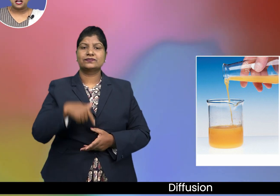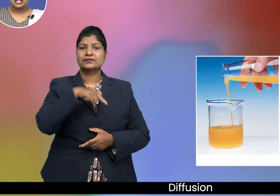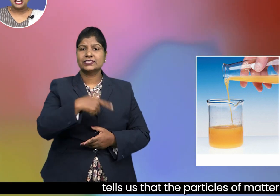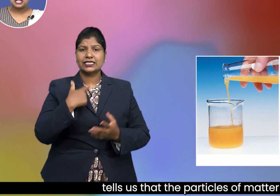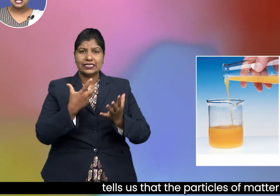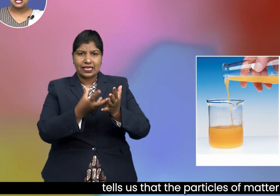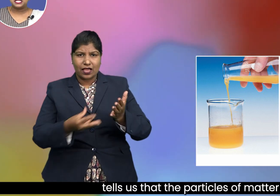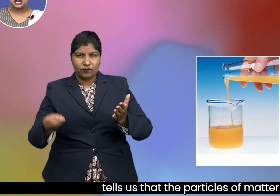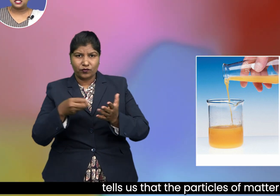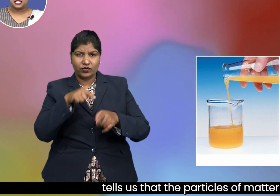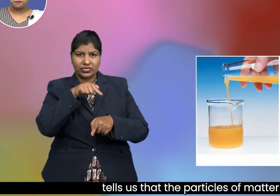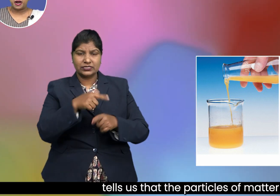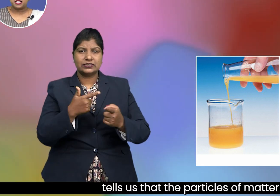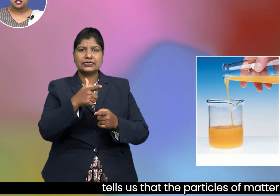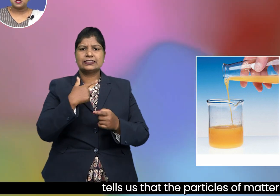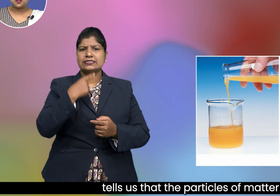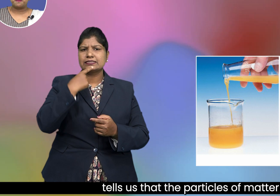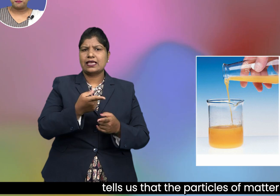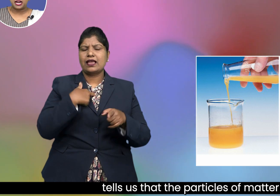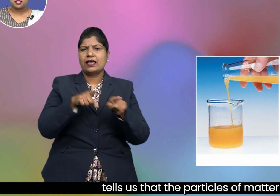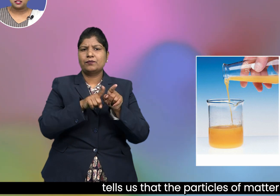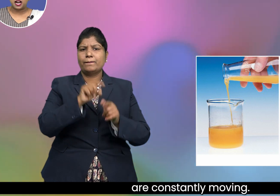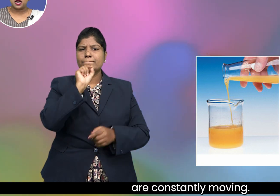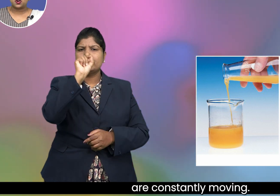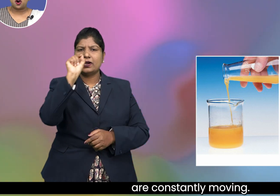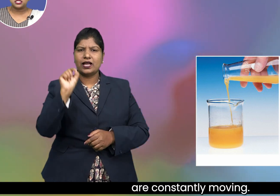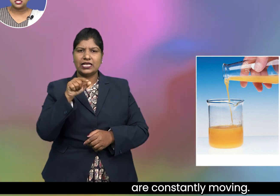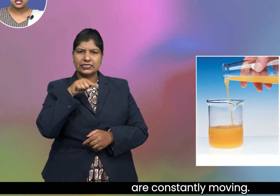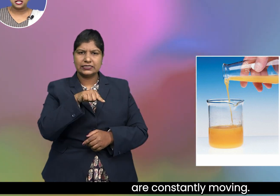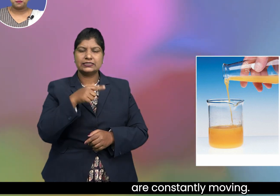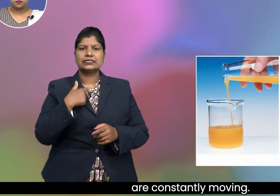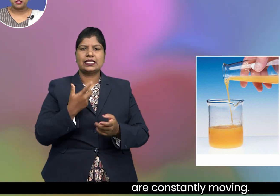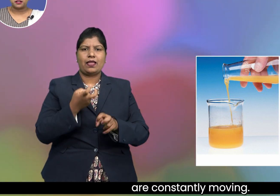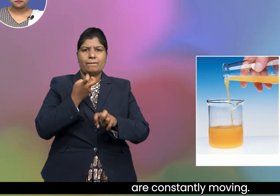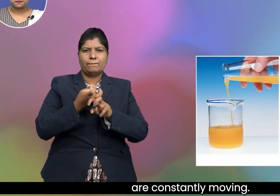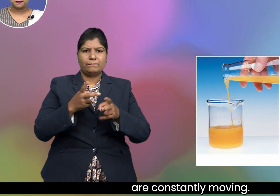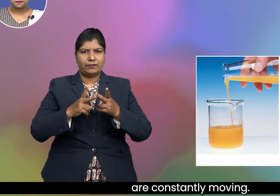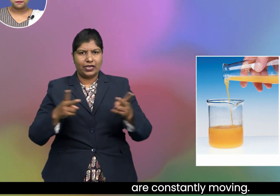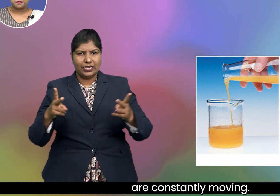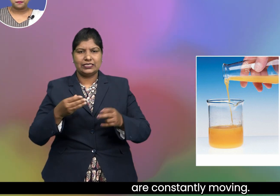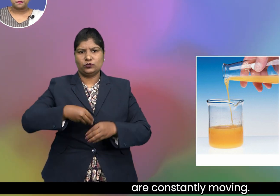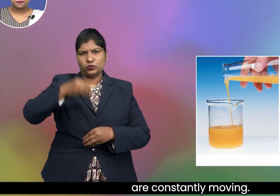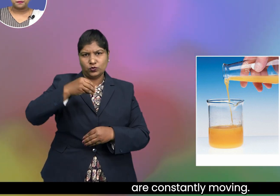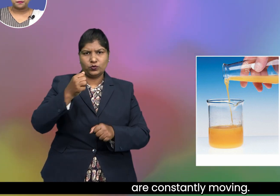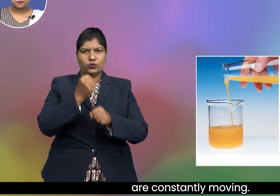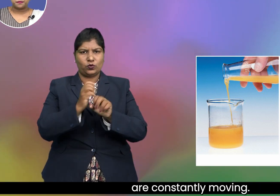Diffusion tells us that the particles of matter are constantly moving.